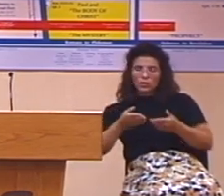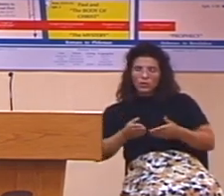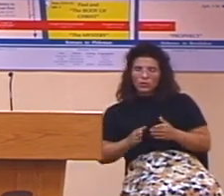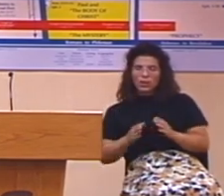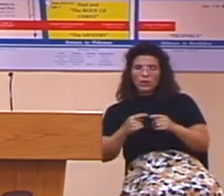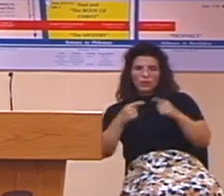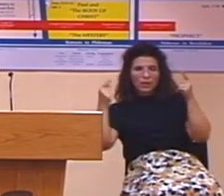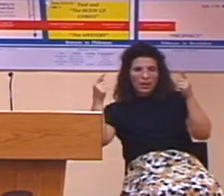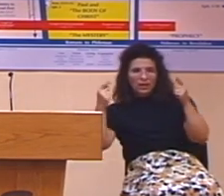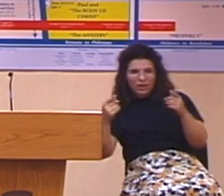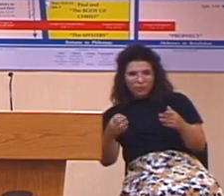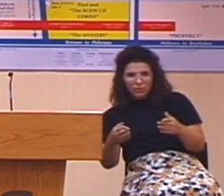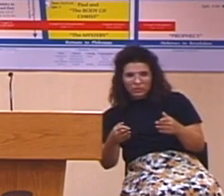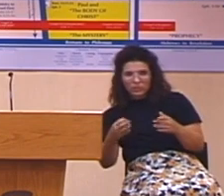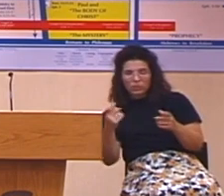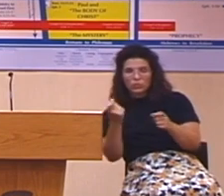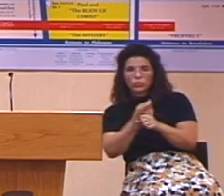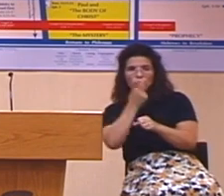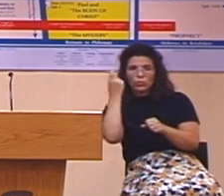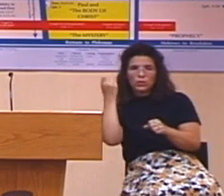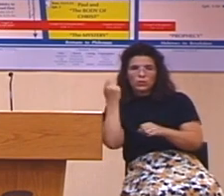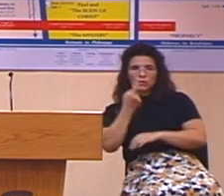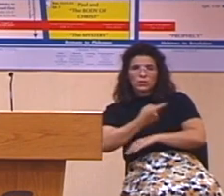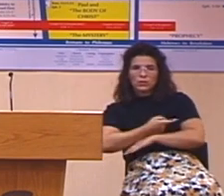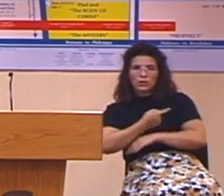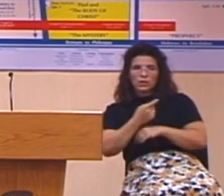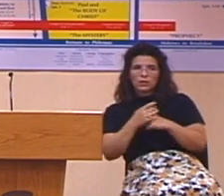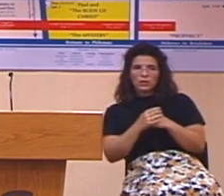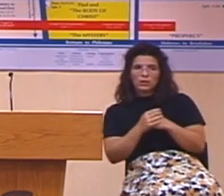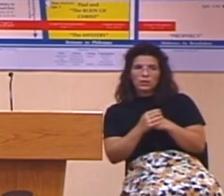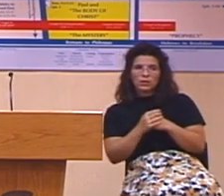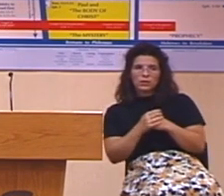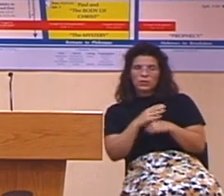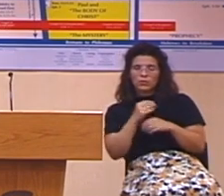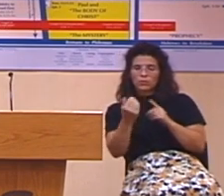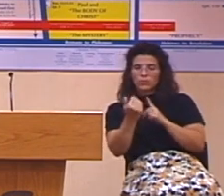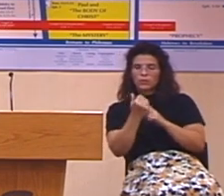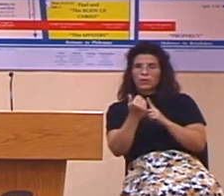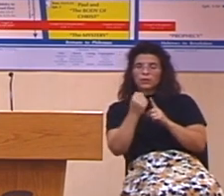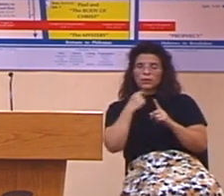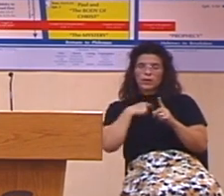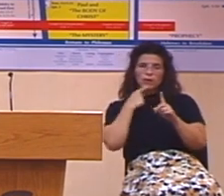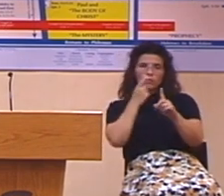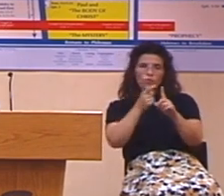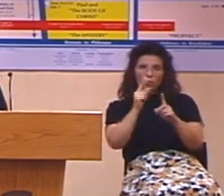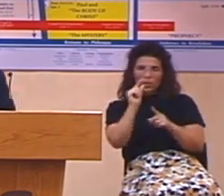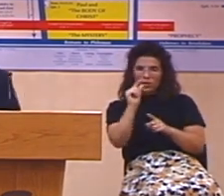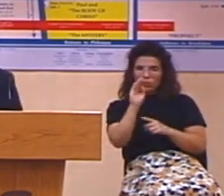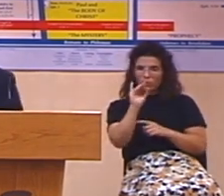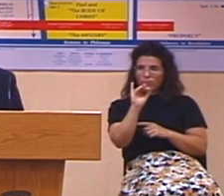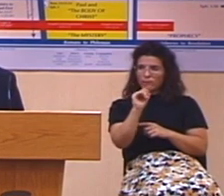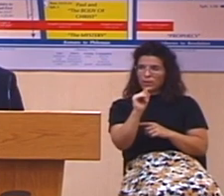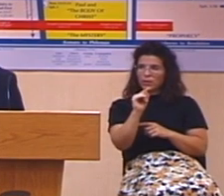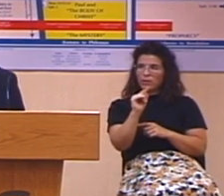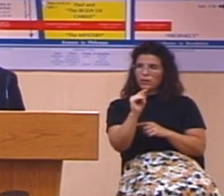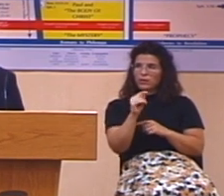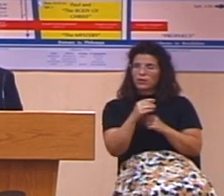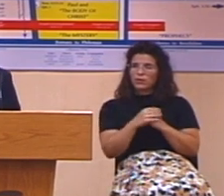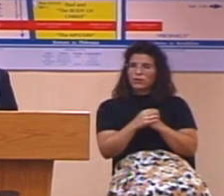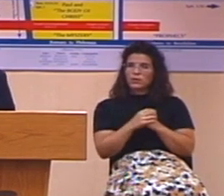the adversary to win the day. And remind me, I got a point about that here in a little bit, okay?